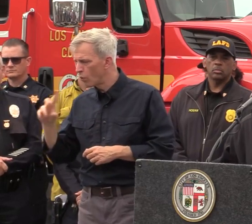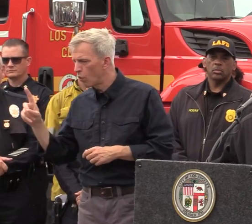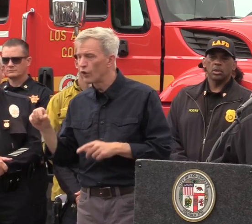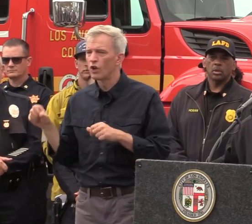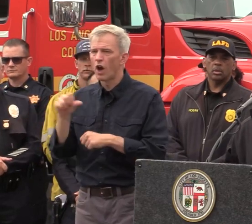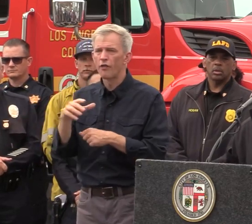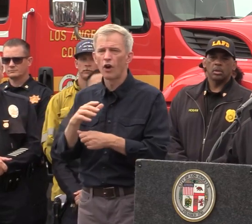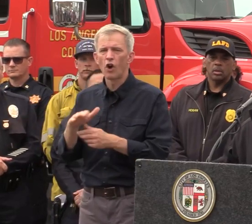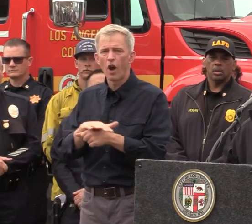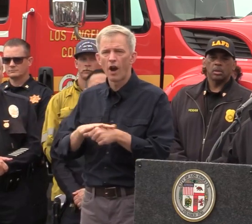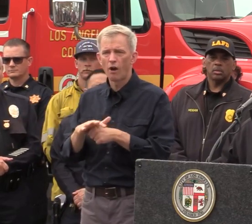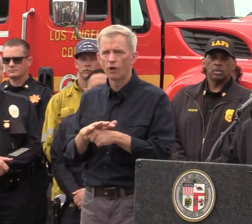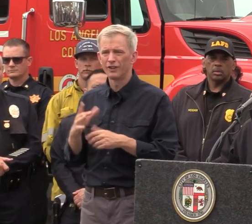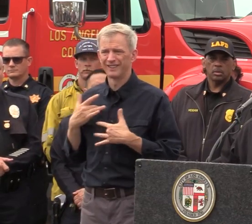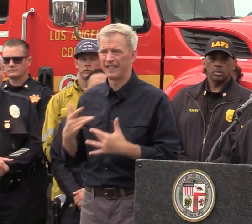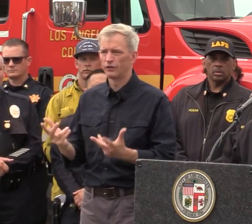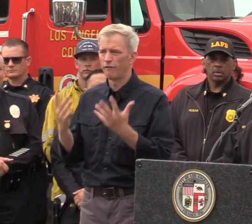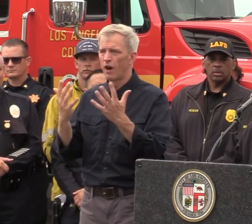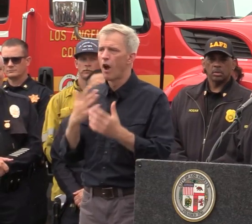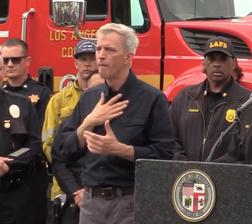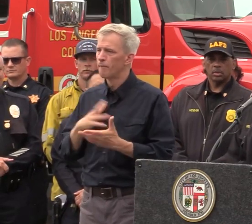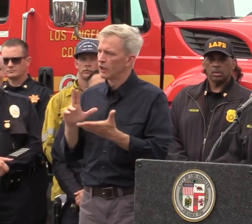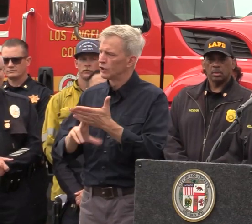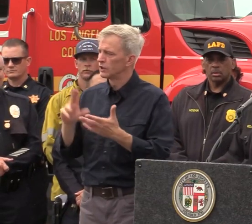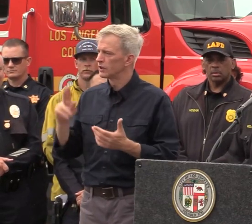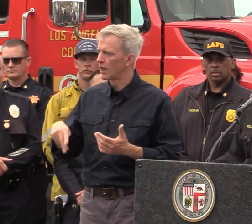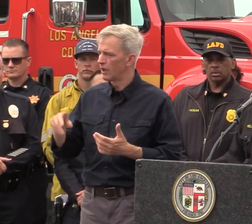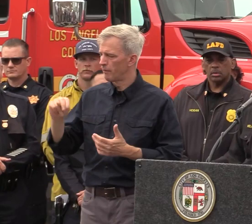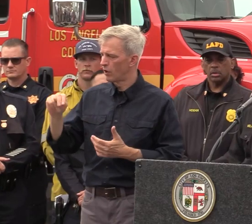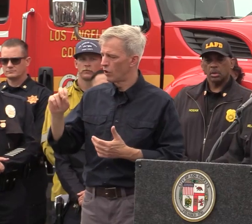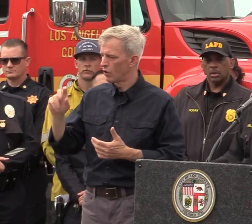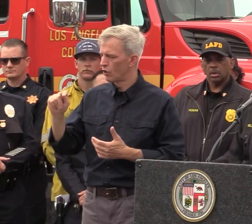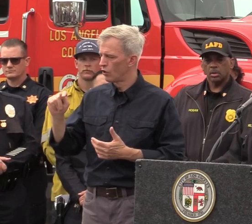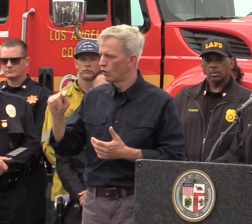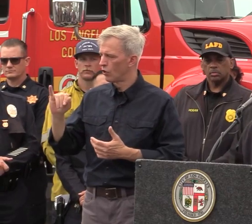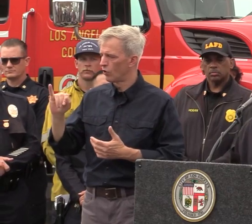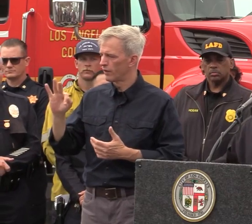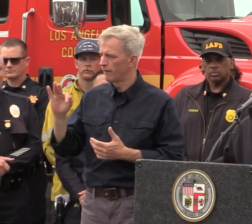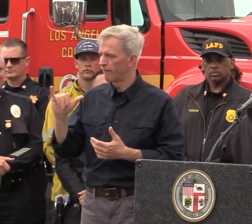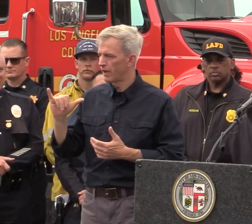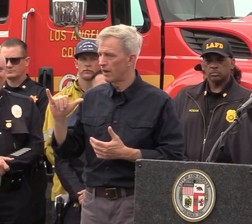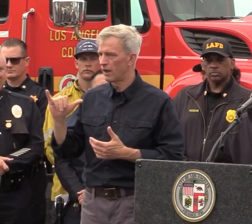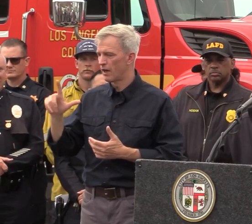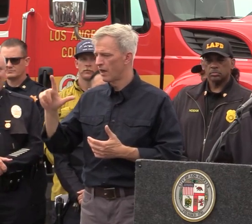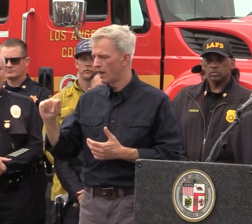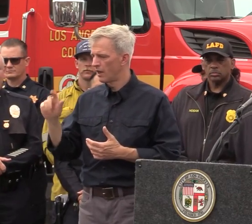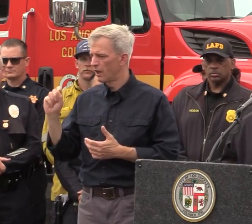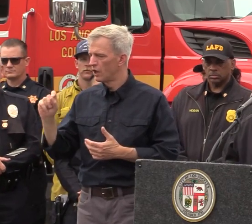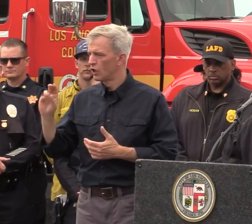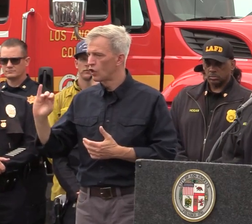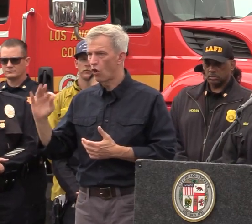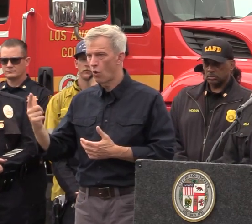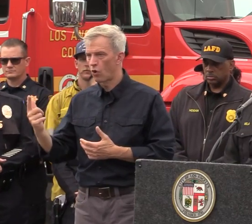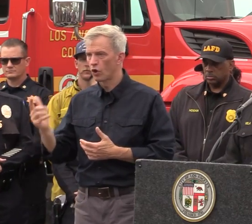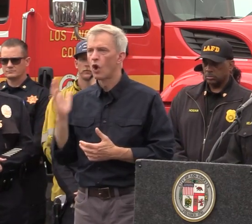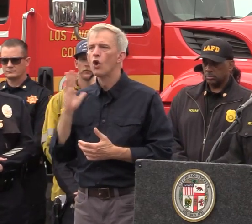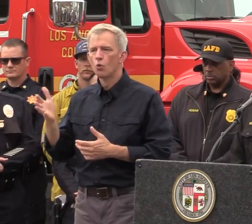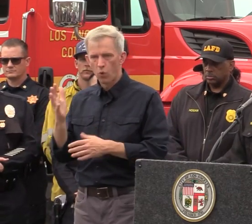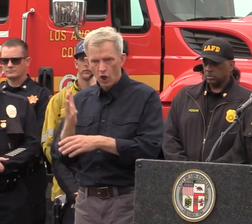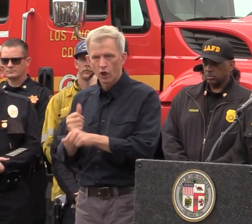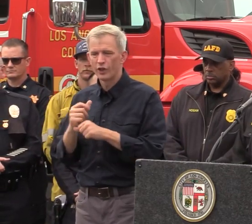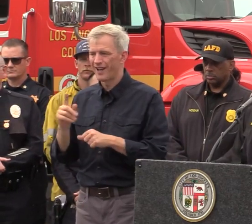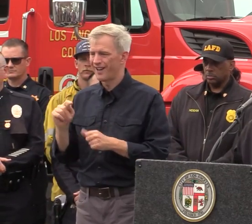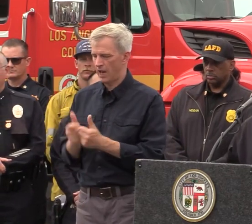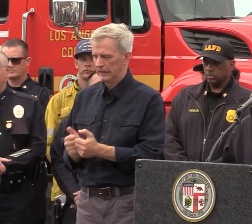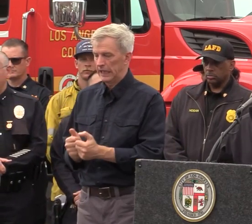prone, to please sign up at notifyla.org. You will get a text alert faster than any